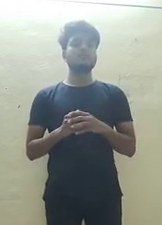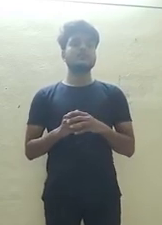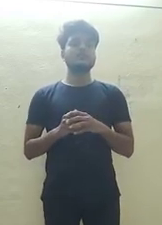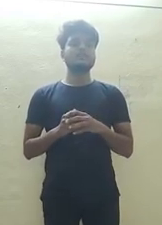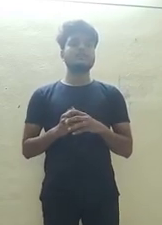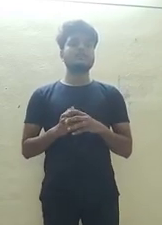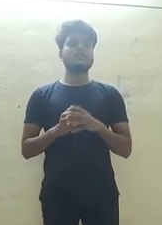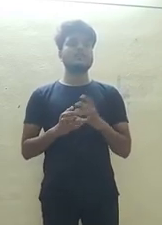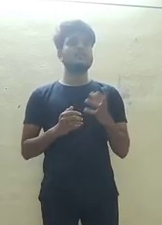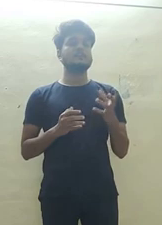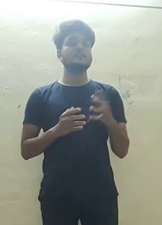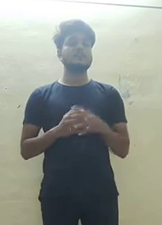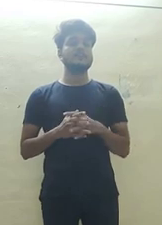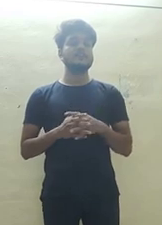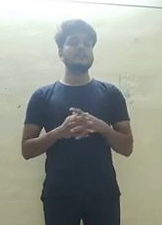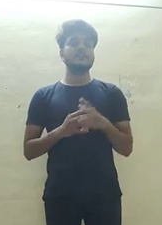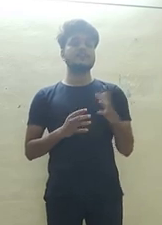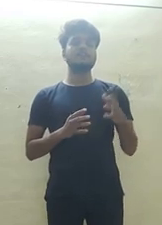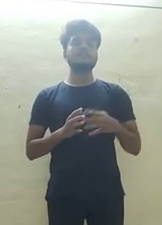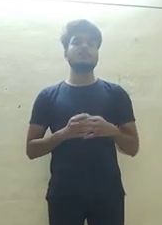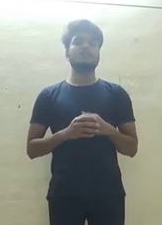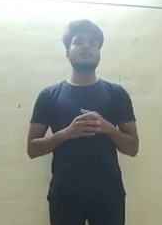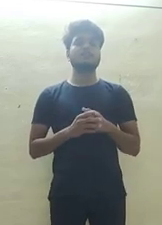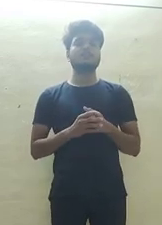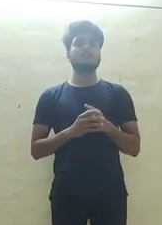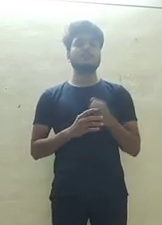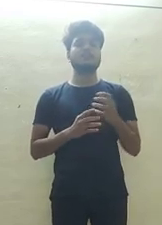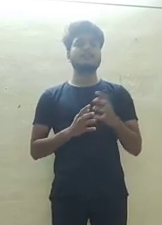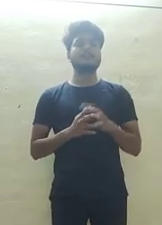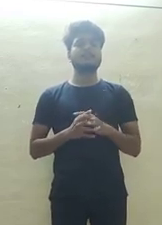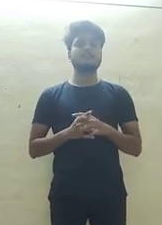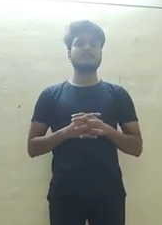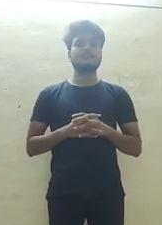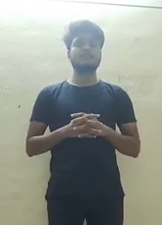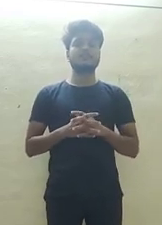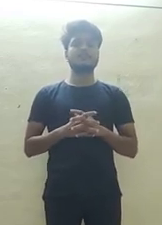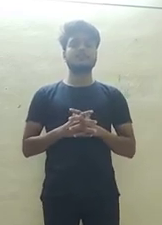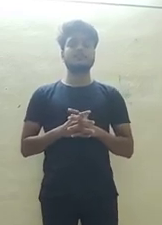non-linear data structure are trees and graph. So this is all about the data structure in Java. Thank you.